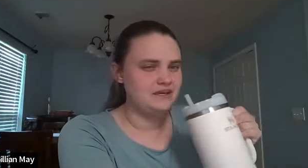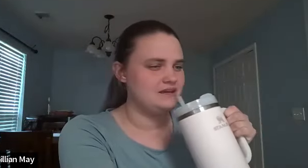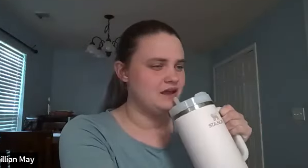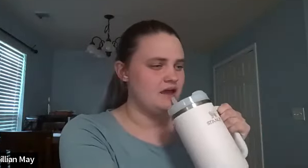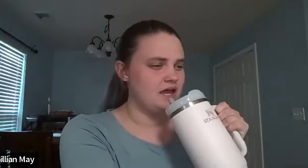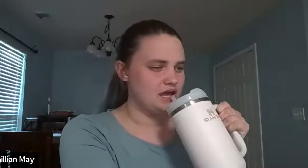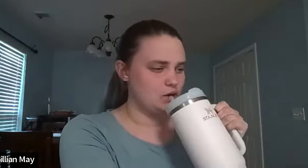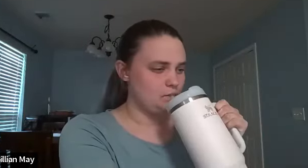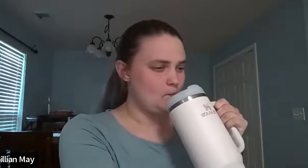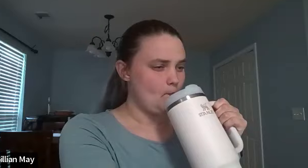mean.